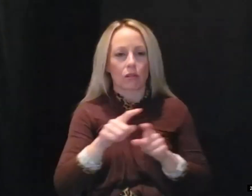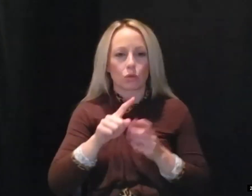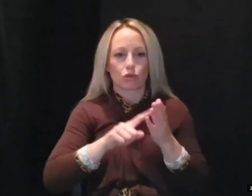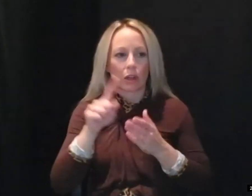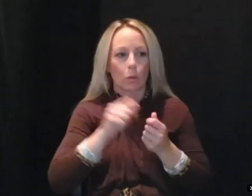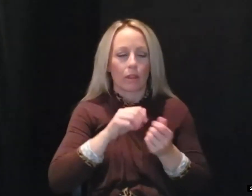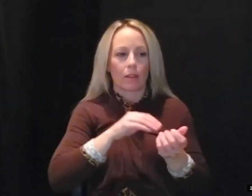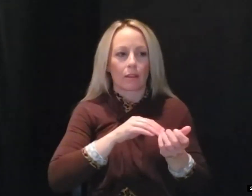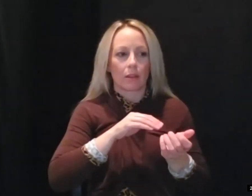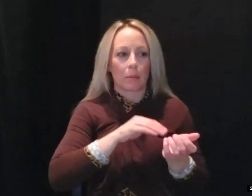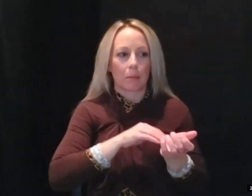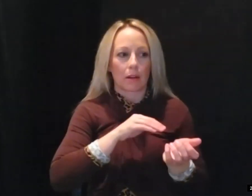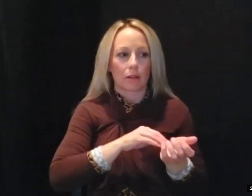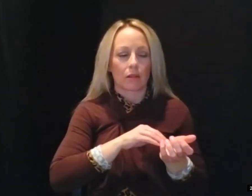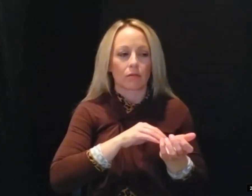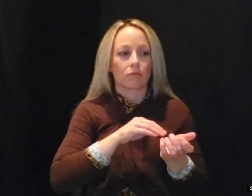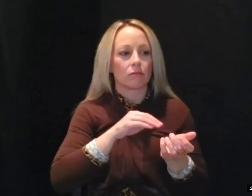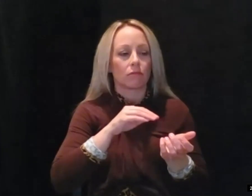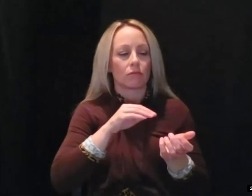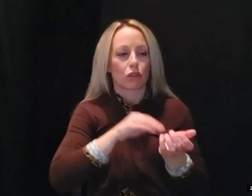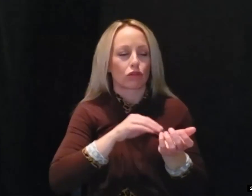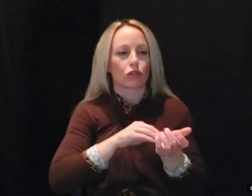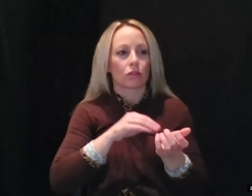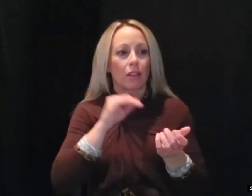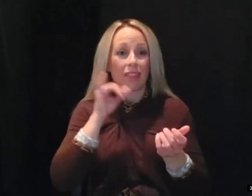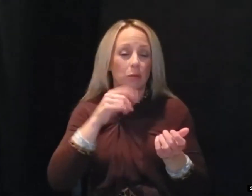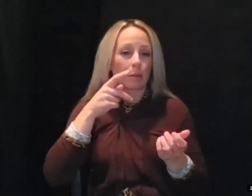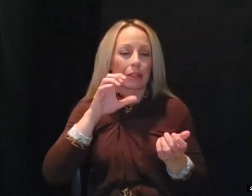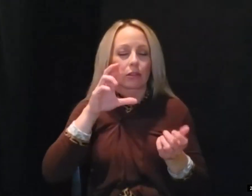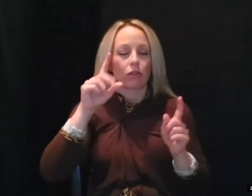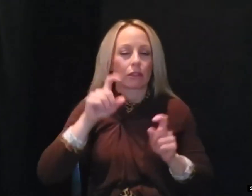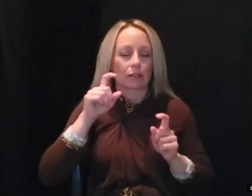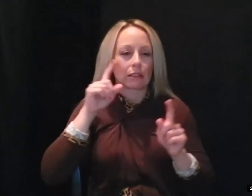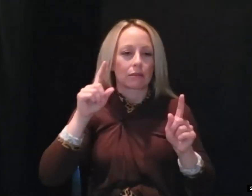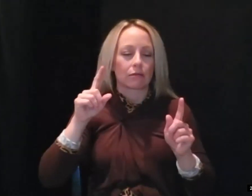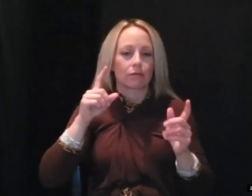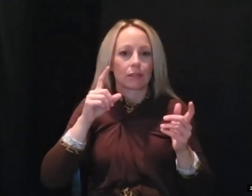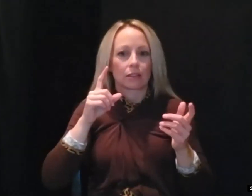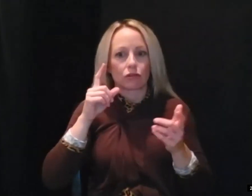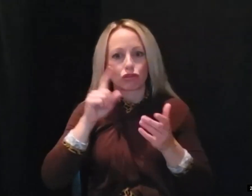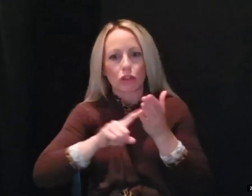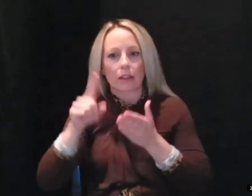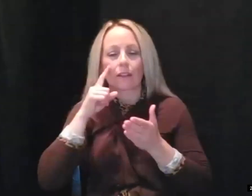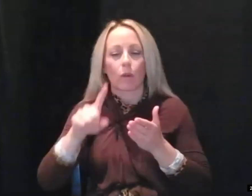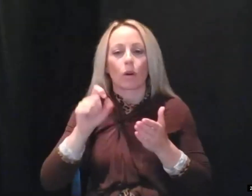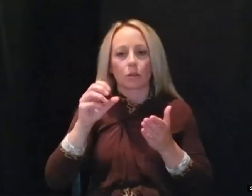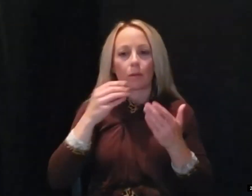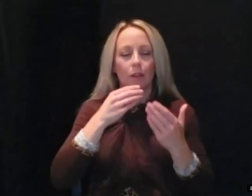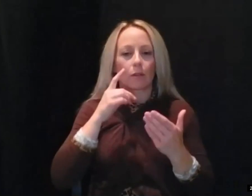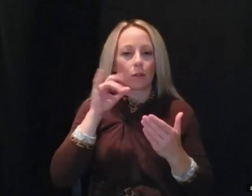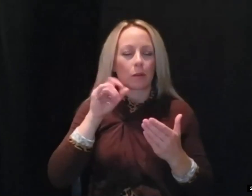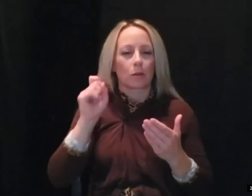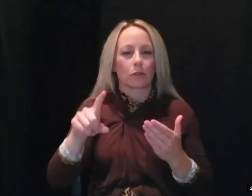what the PCR test is measuring. So thank you everyone for joining us today, and we will talk with you soon.